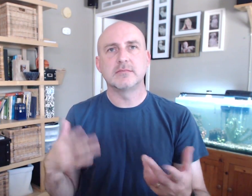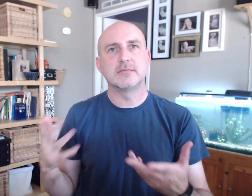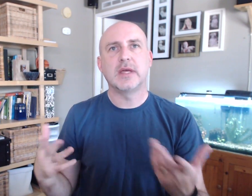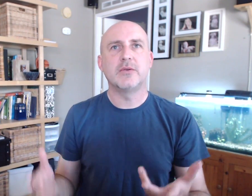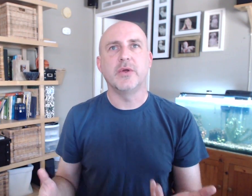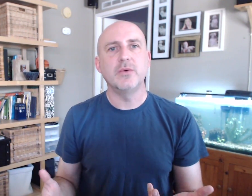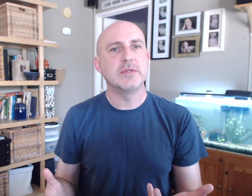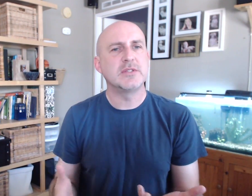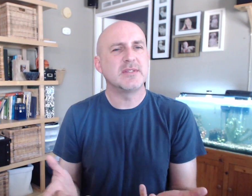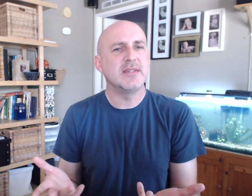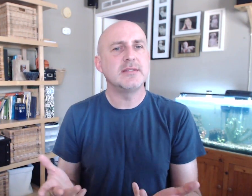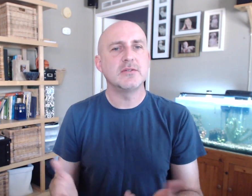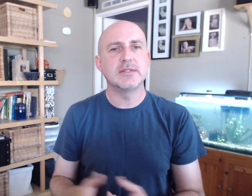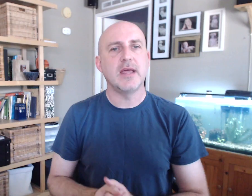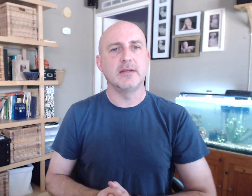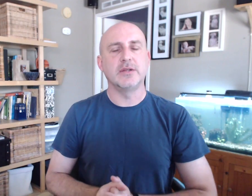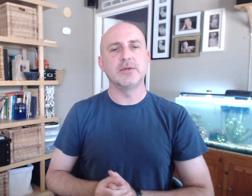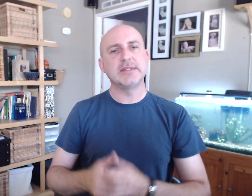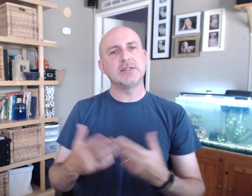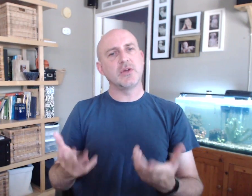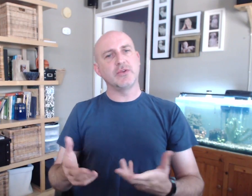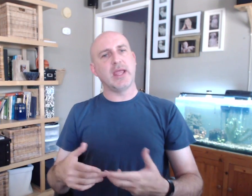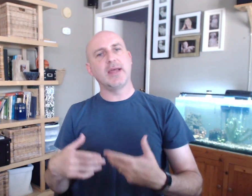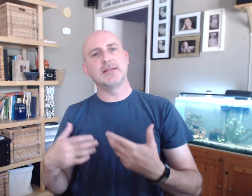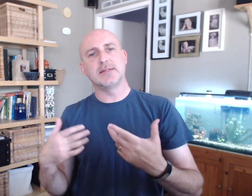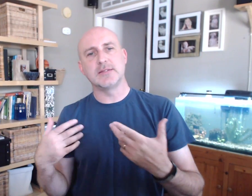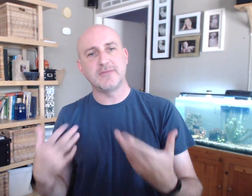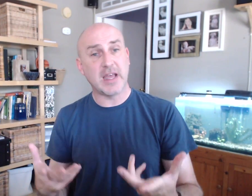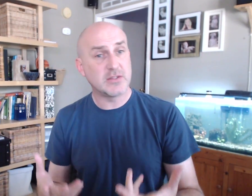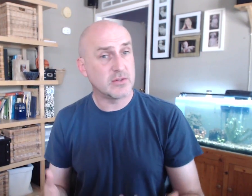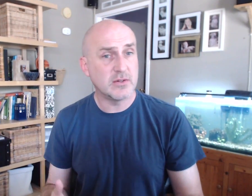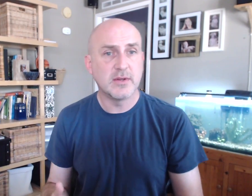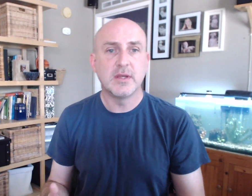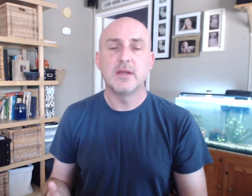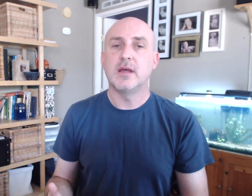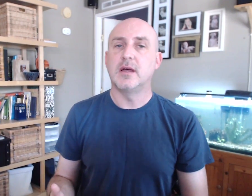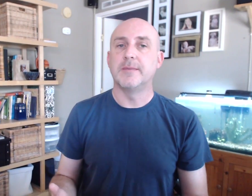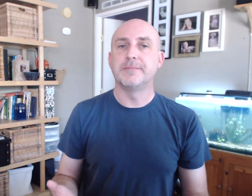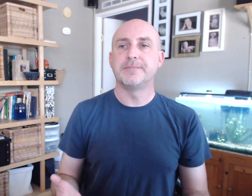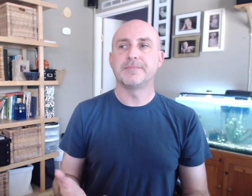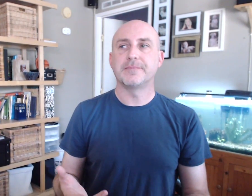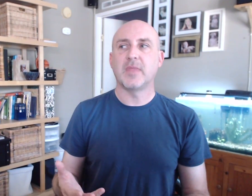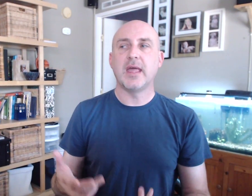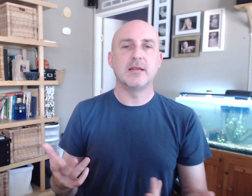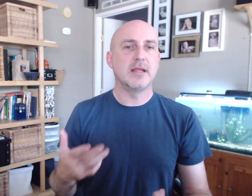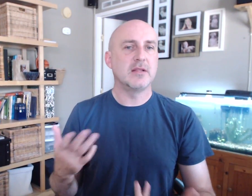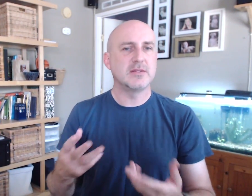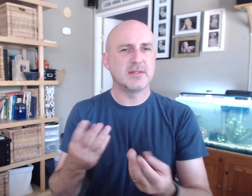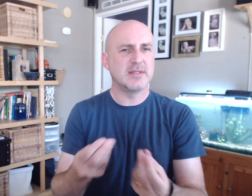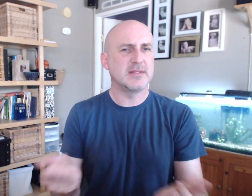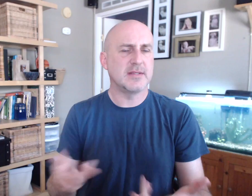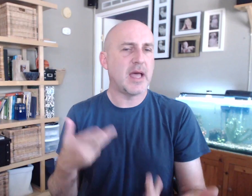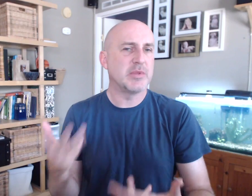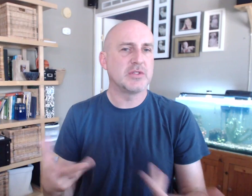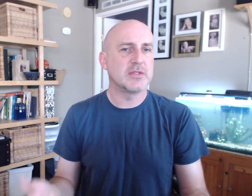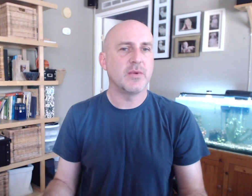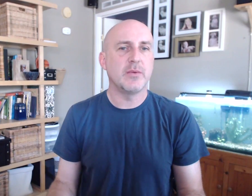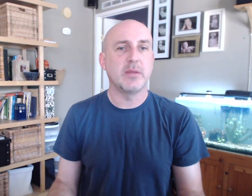I don't know, it's just easier to sign. You know, it's easier on your hands, it's faster, and this happens just the way we